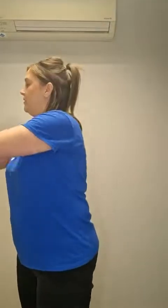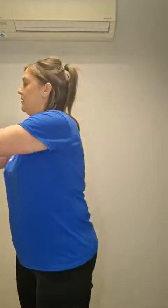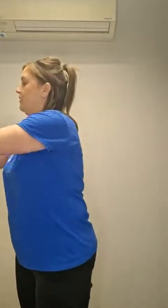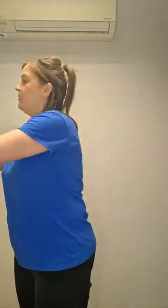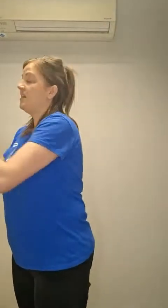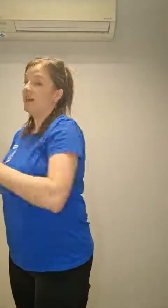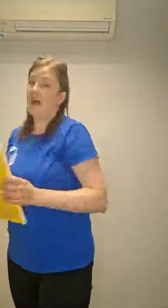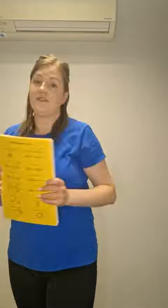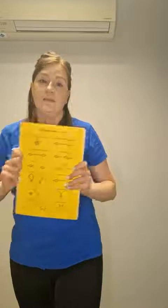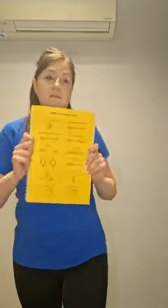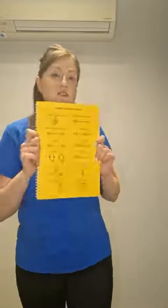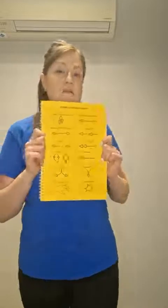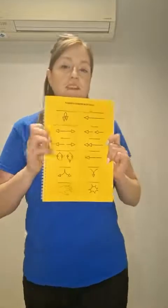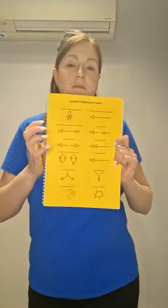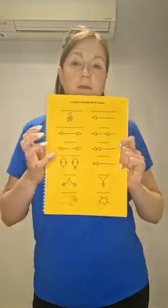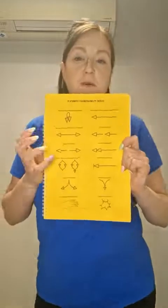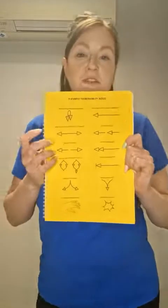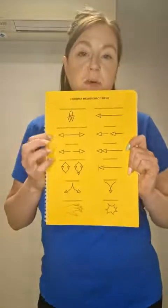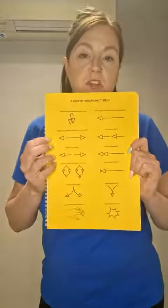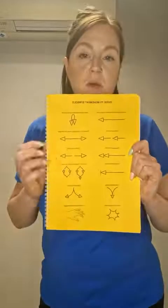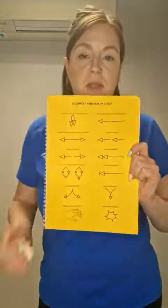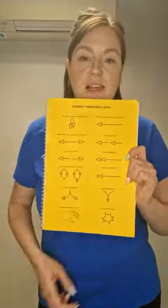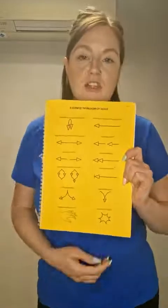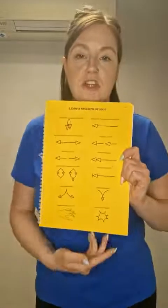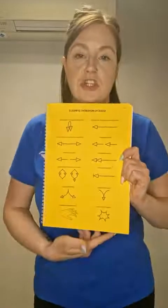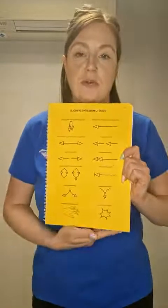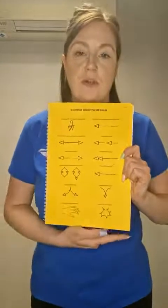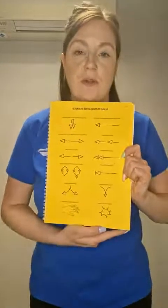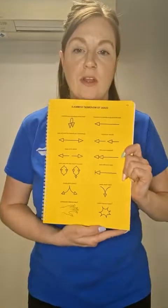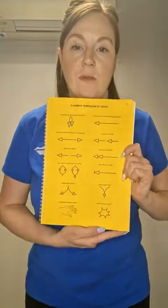We then have some movement symbols, which I'll quickly just show you and go through.